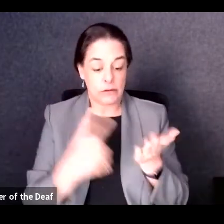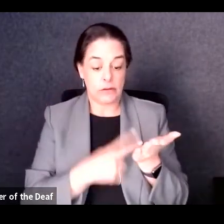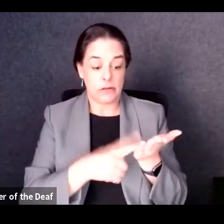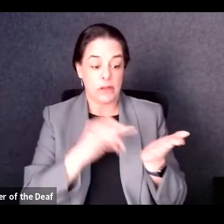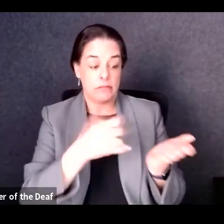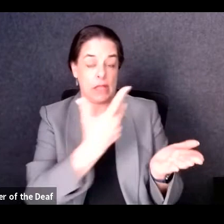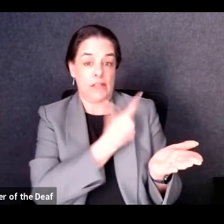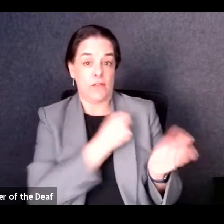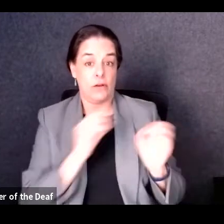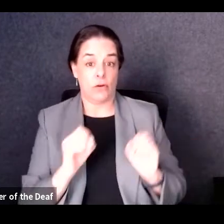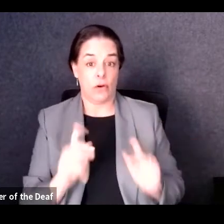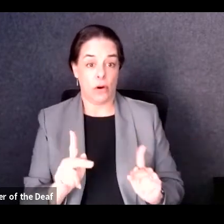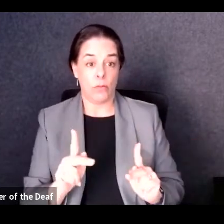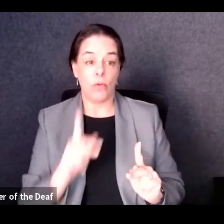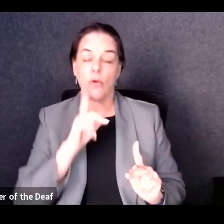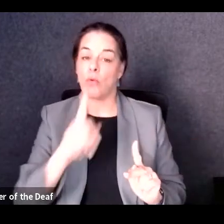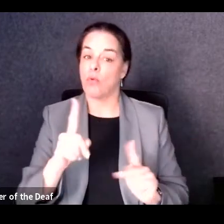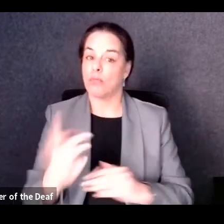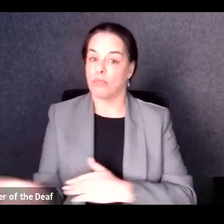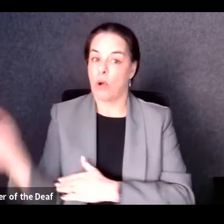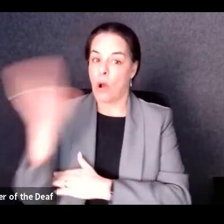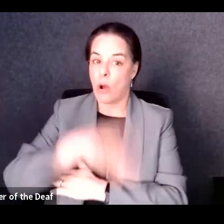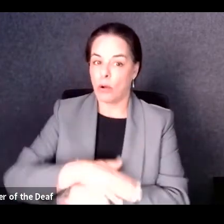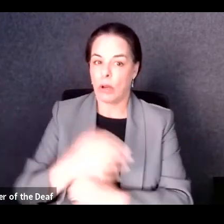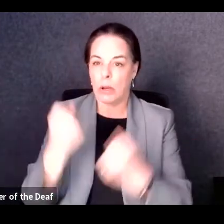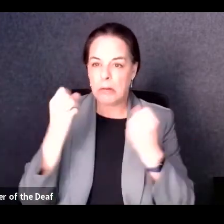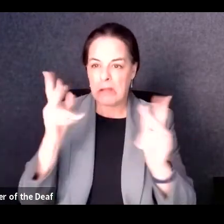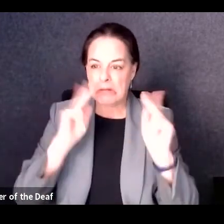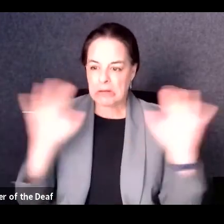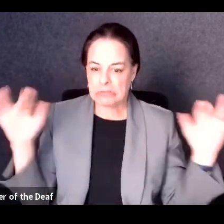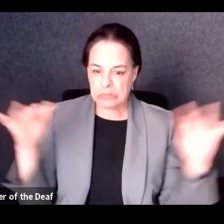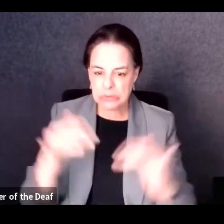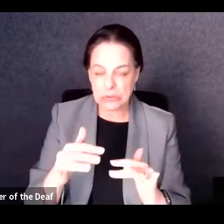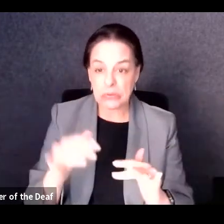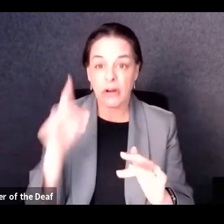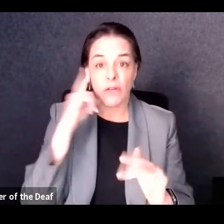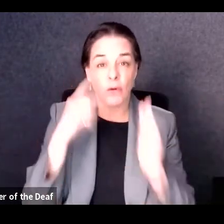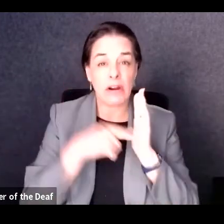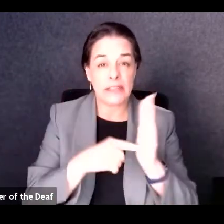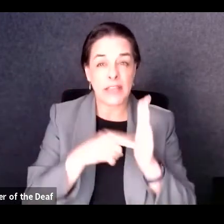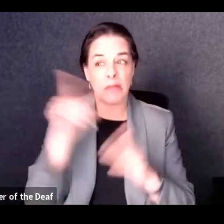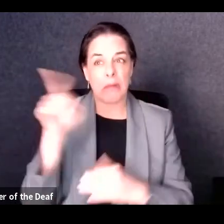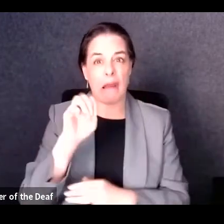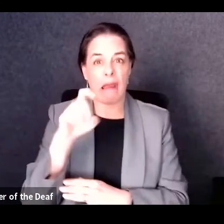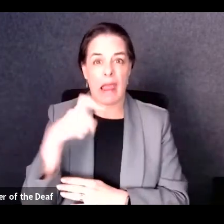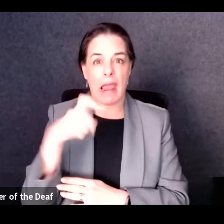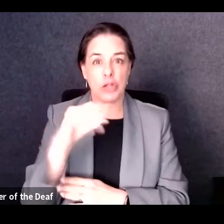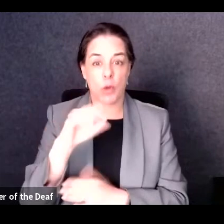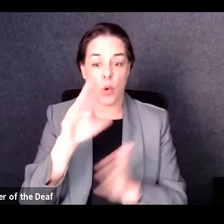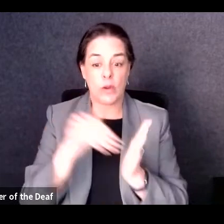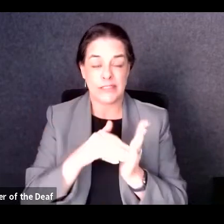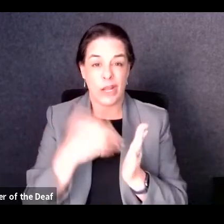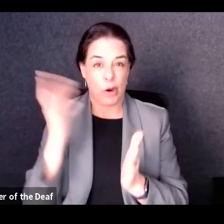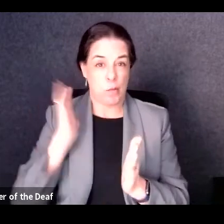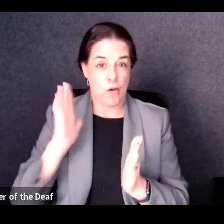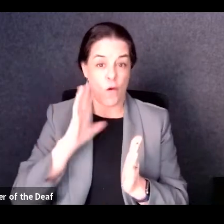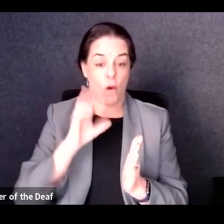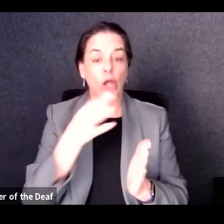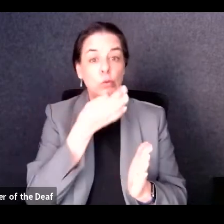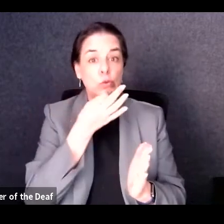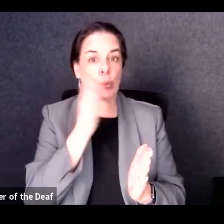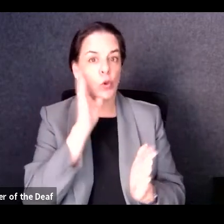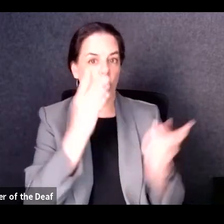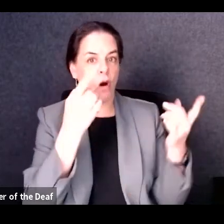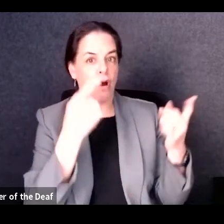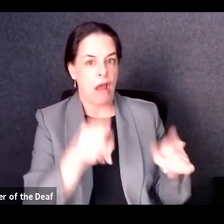vaccination opportunities are all-day large-scale clinics, such as those that we offered at the Expo Center and will soon be offering at the Broadway